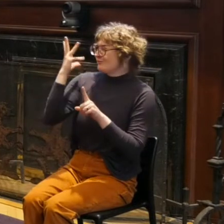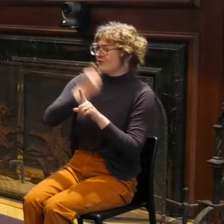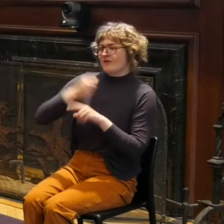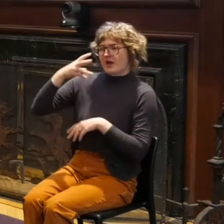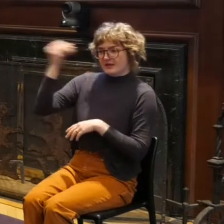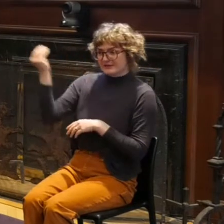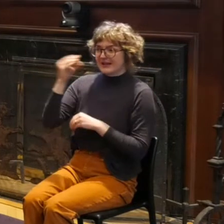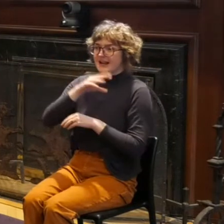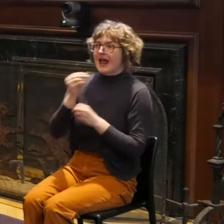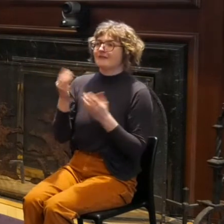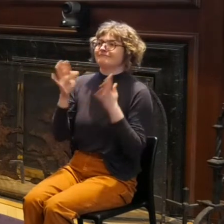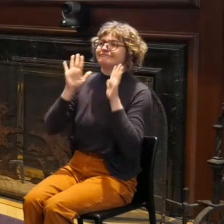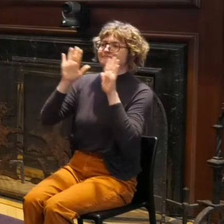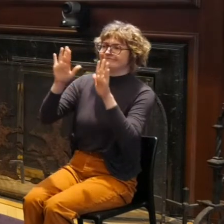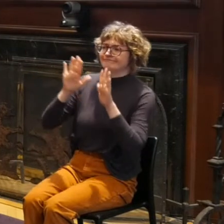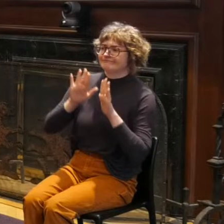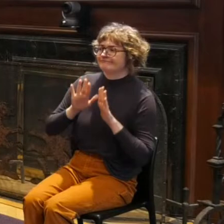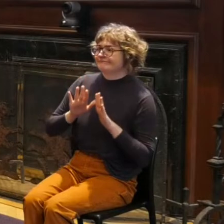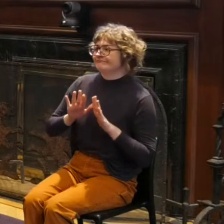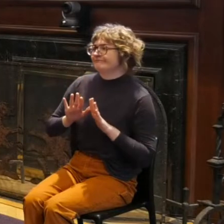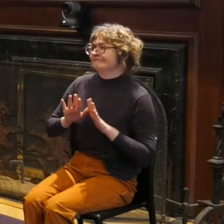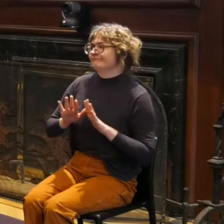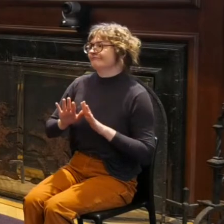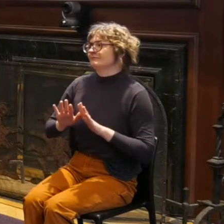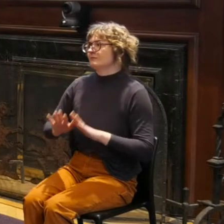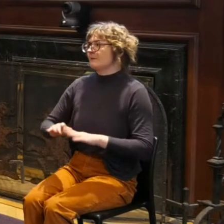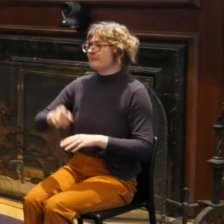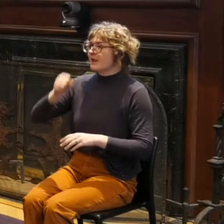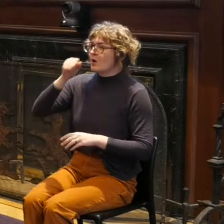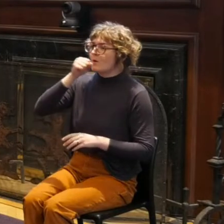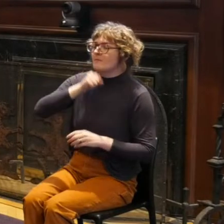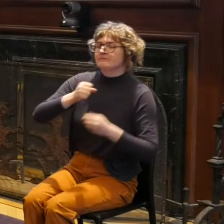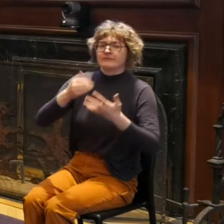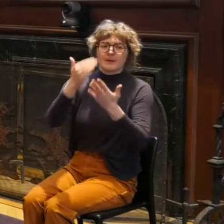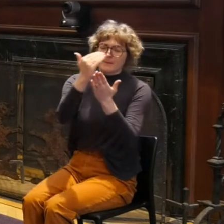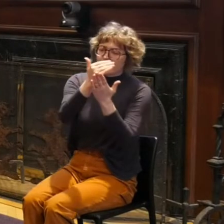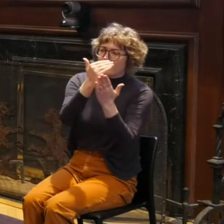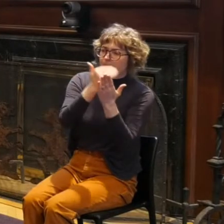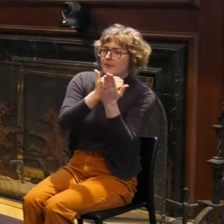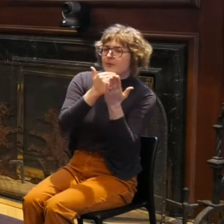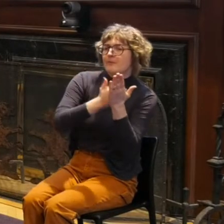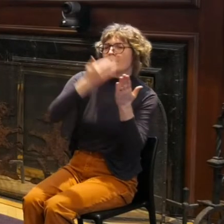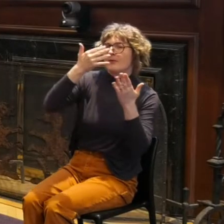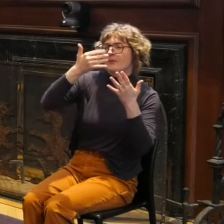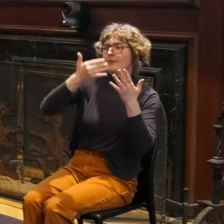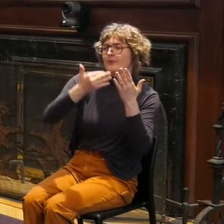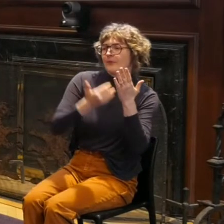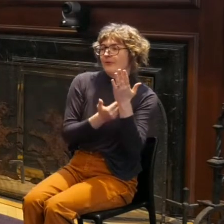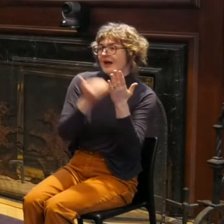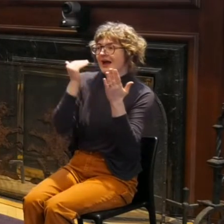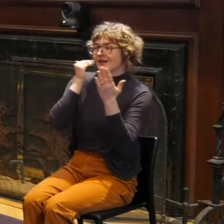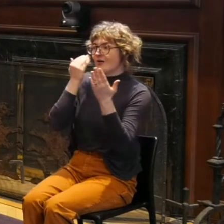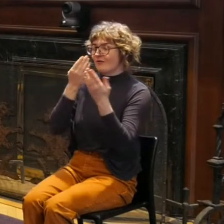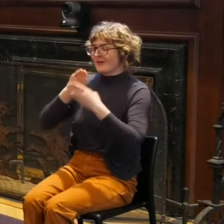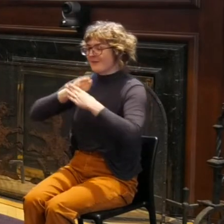wonderful and lengthy open mic list. And I know that I'm the only one standing between you and the open